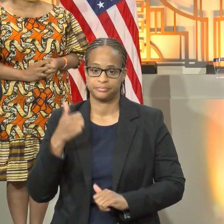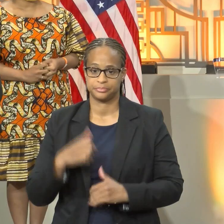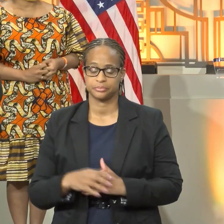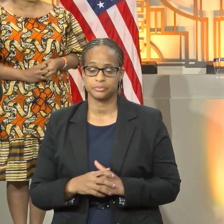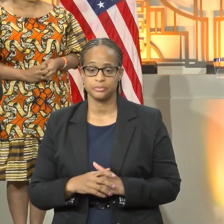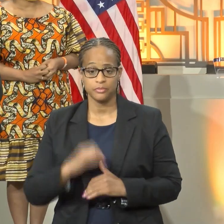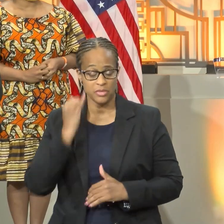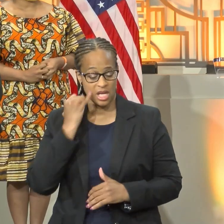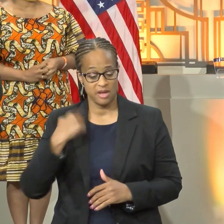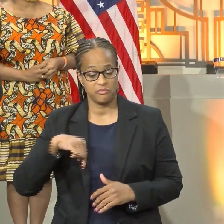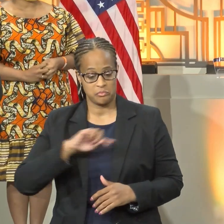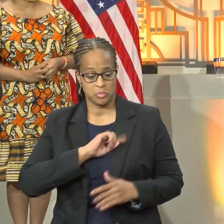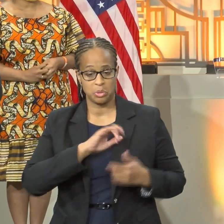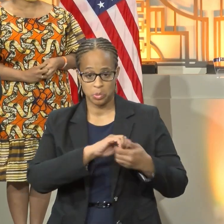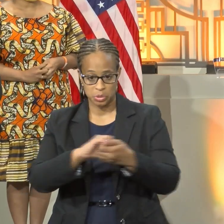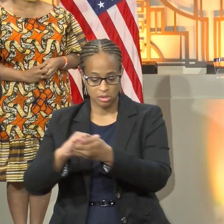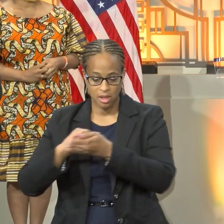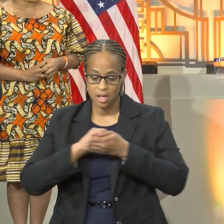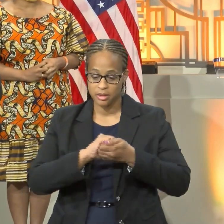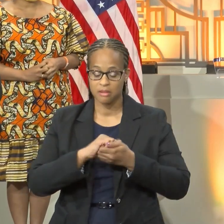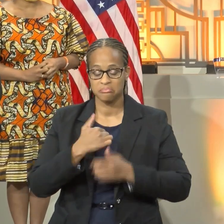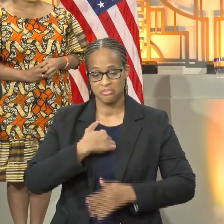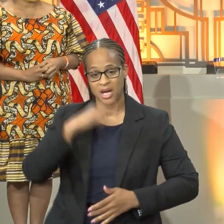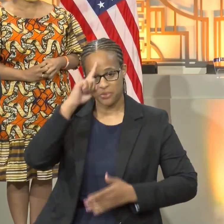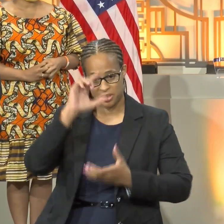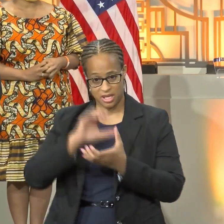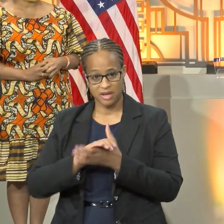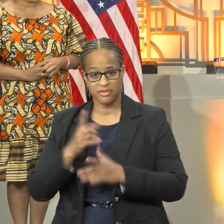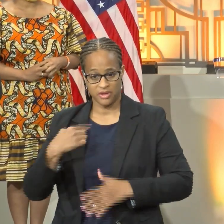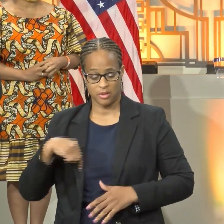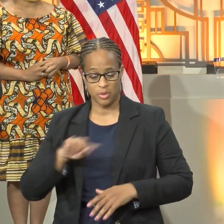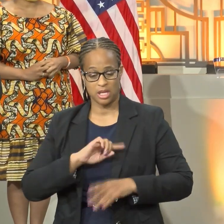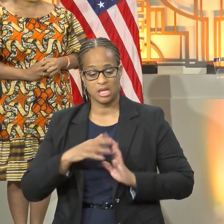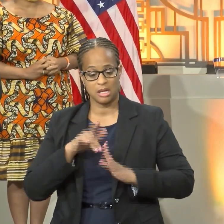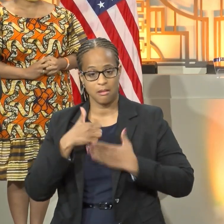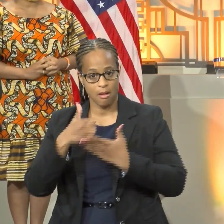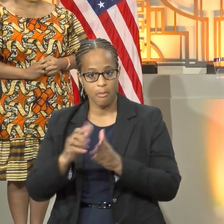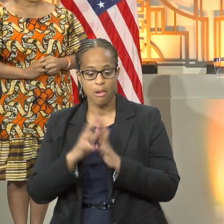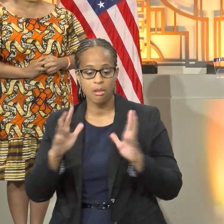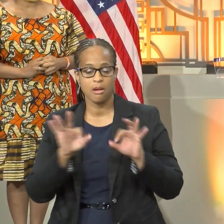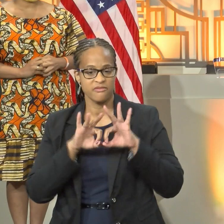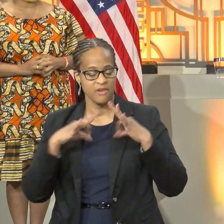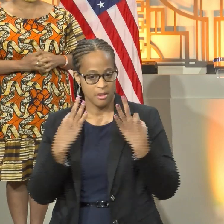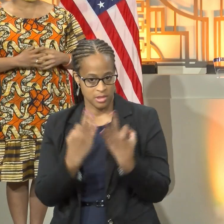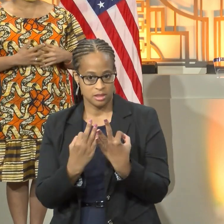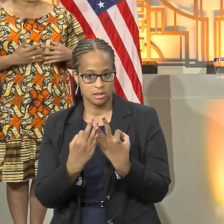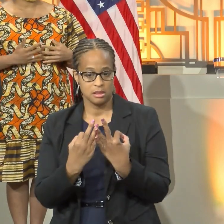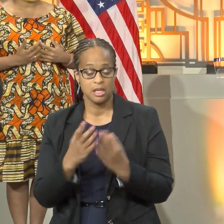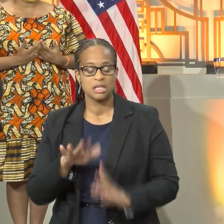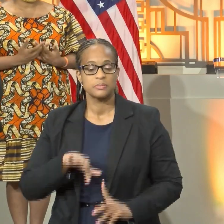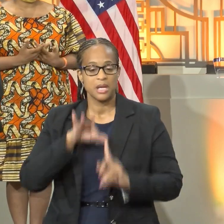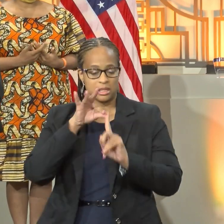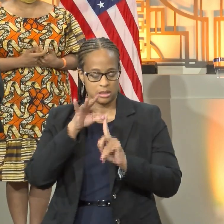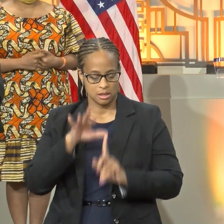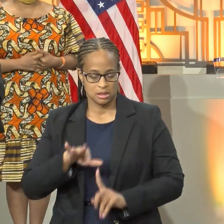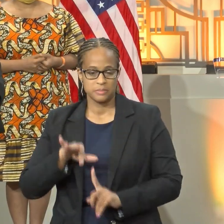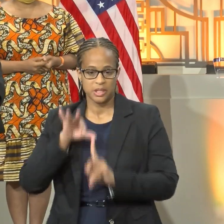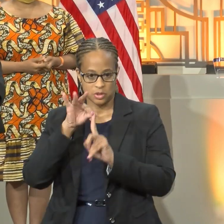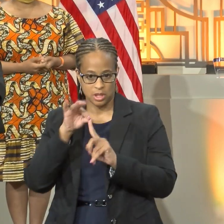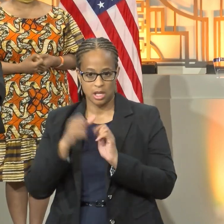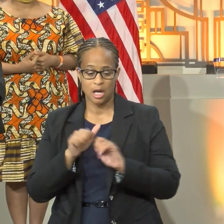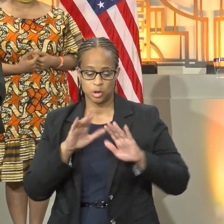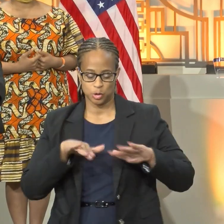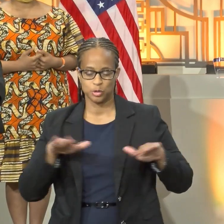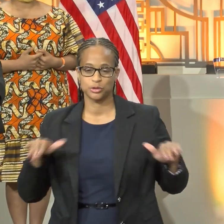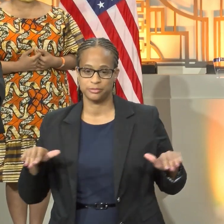And if we work together, then I believe we can benefit a lot of families, and especially